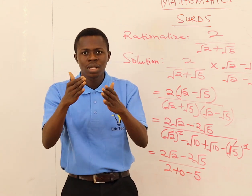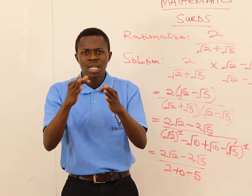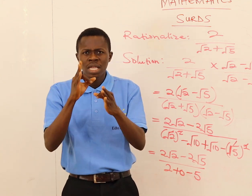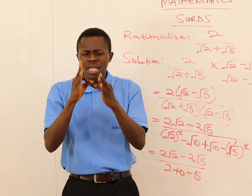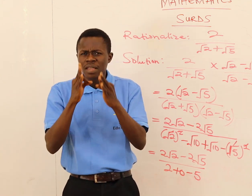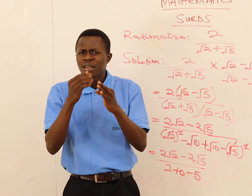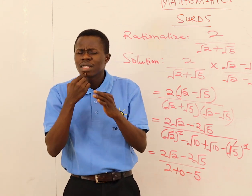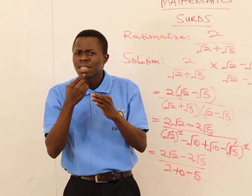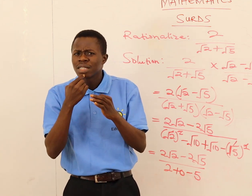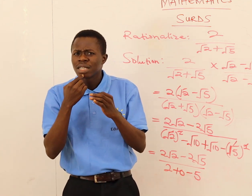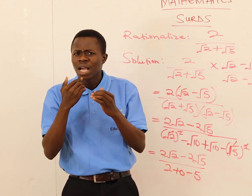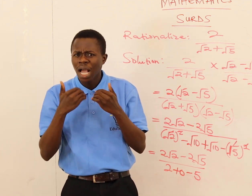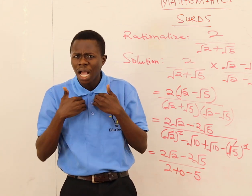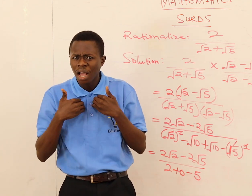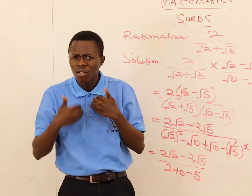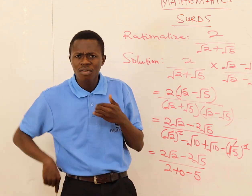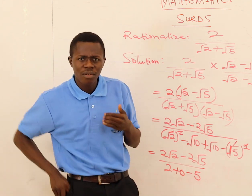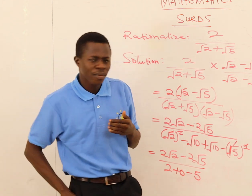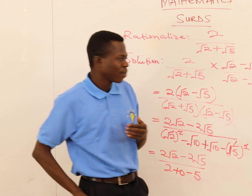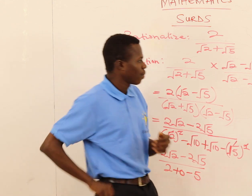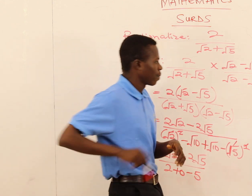one question, just think about it.